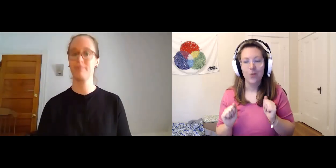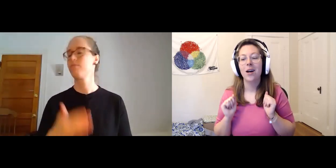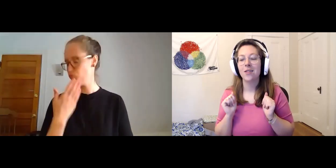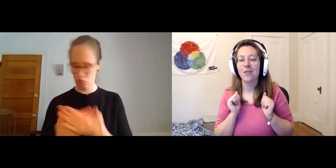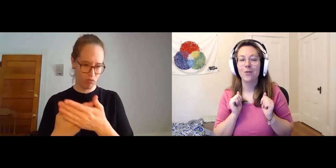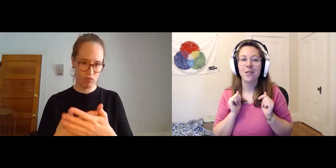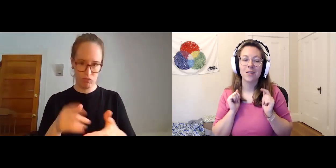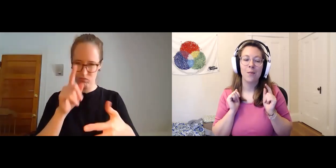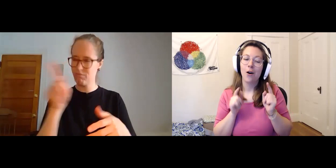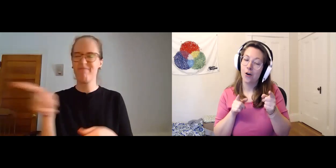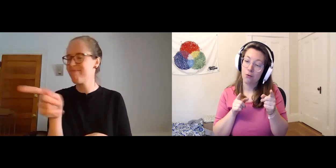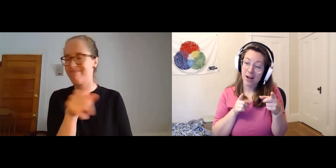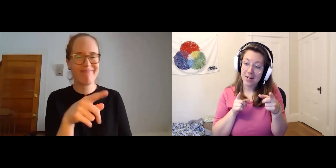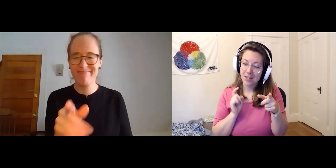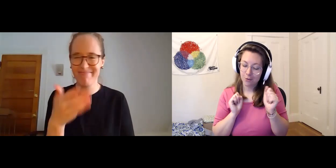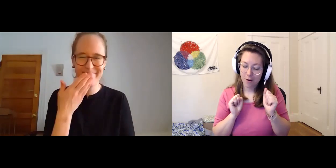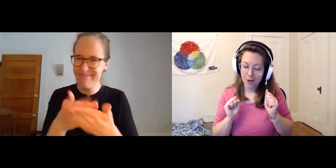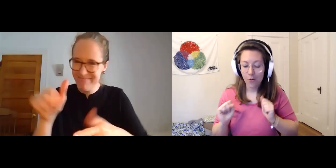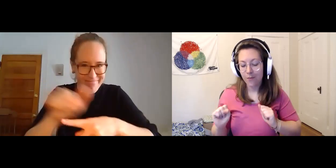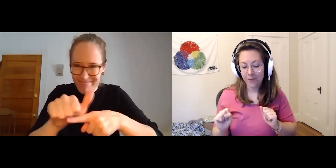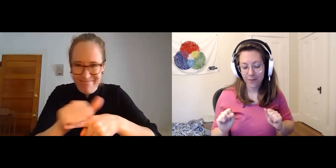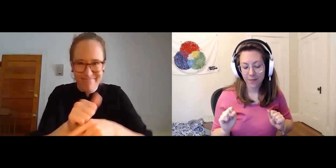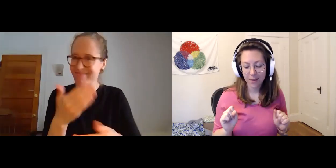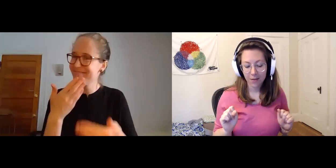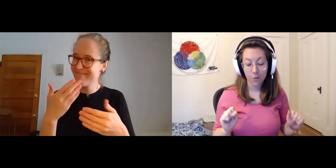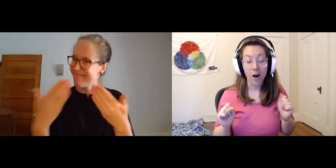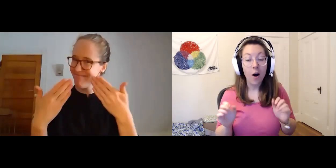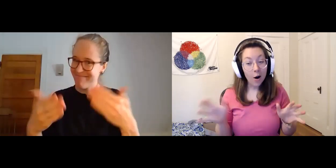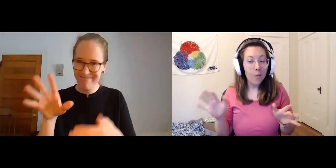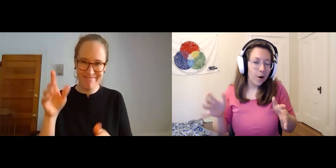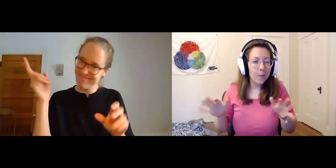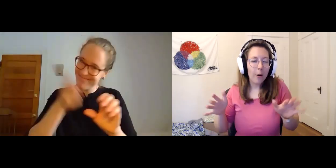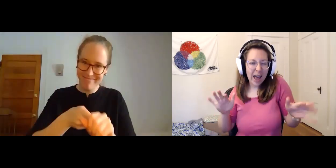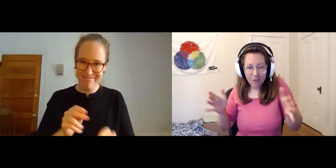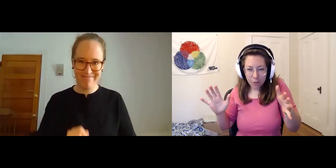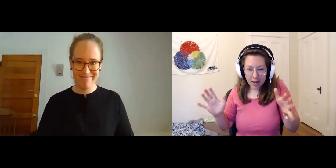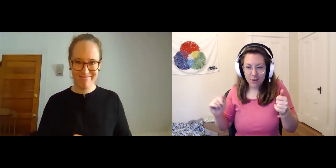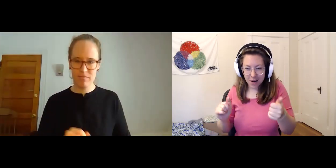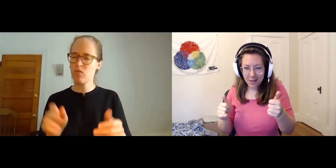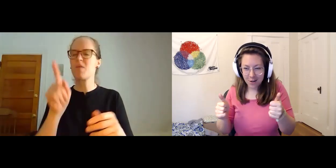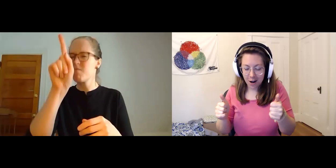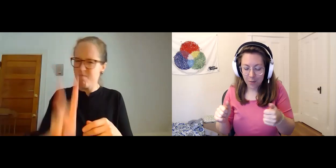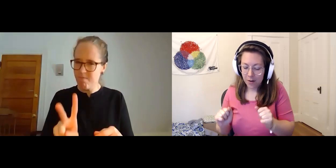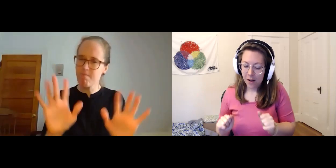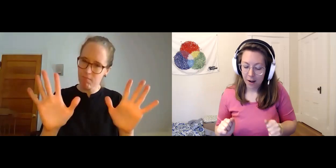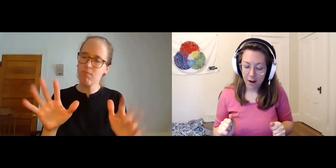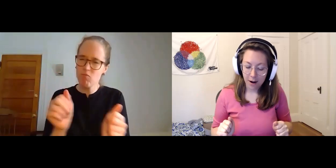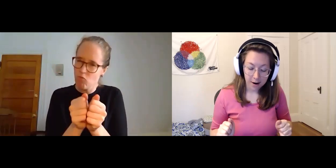Awesome. You guys are doing some great review. We're about halfway, so nice